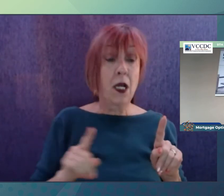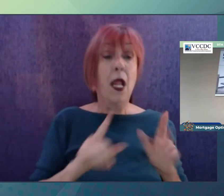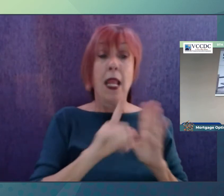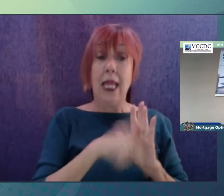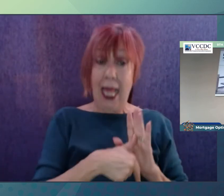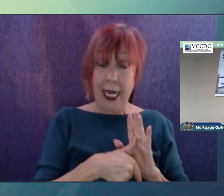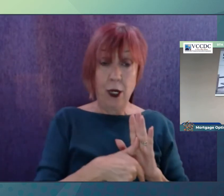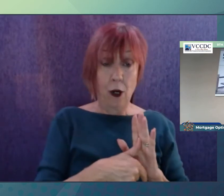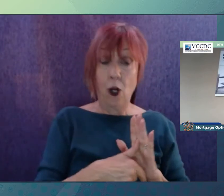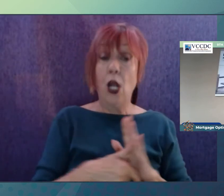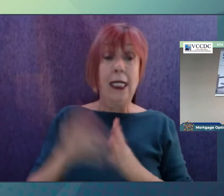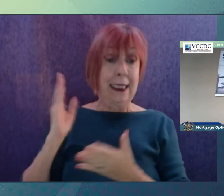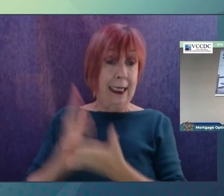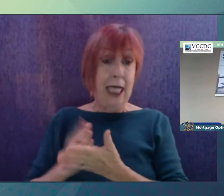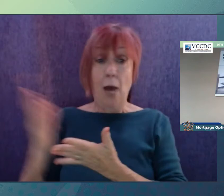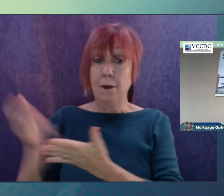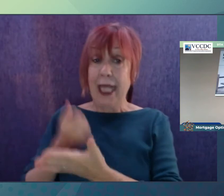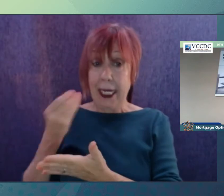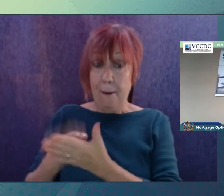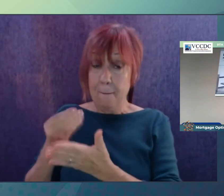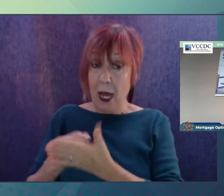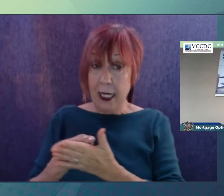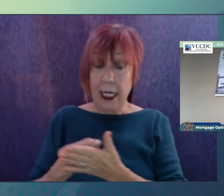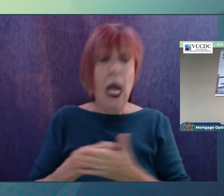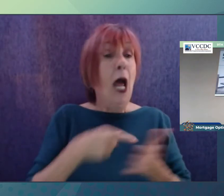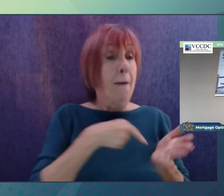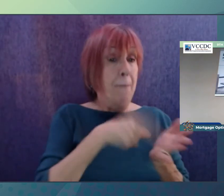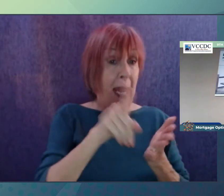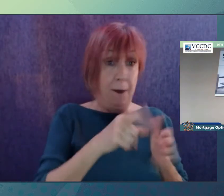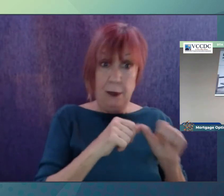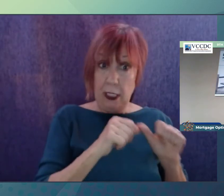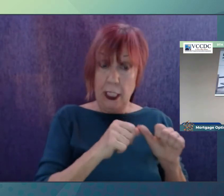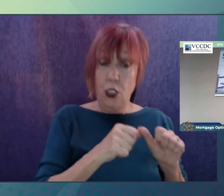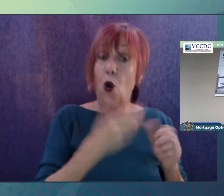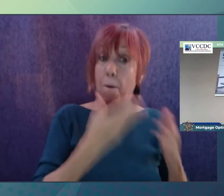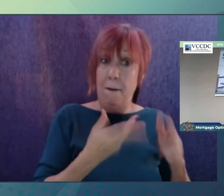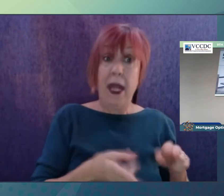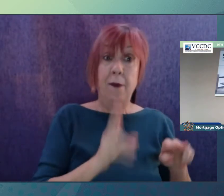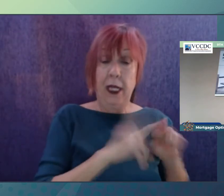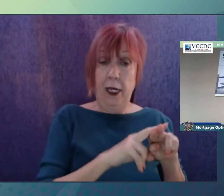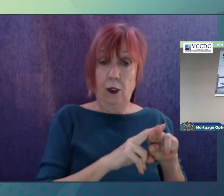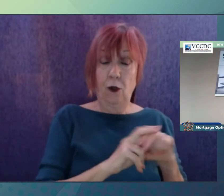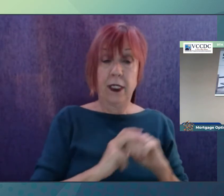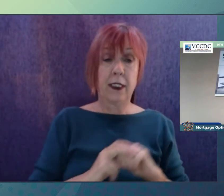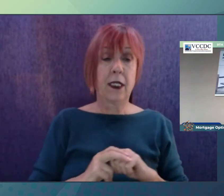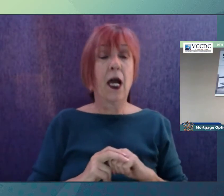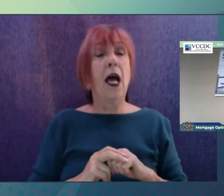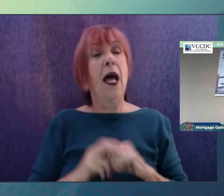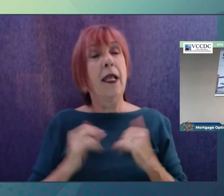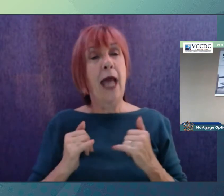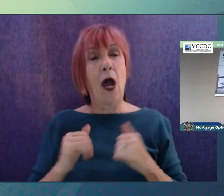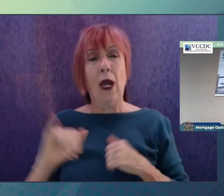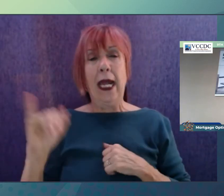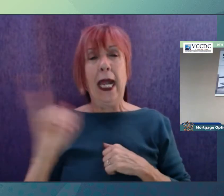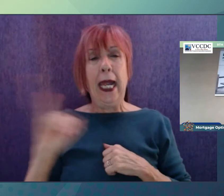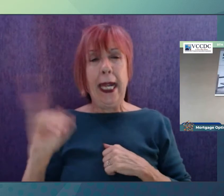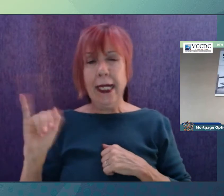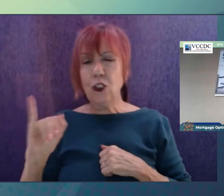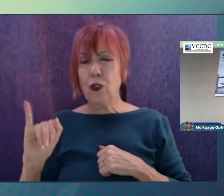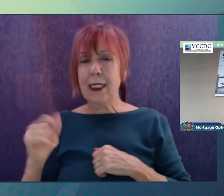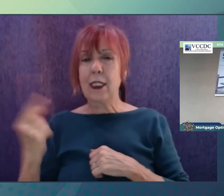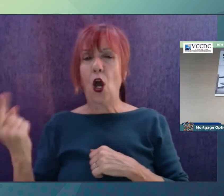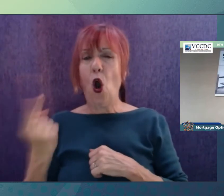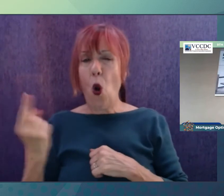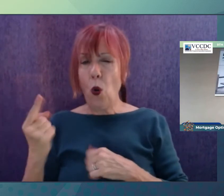the interest-only payment. It's important to note the transition from interest-only payments to full principal and